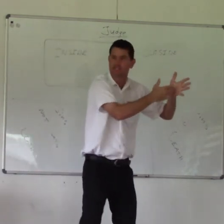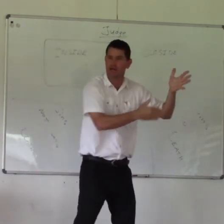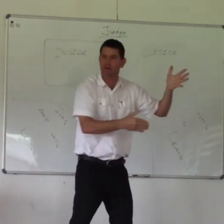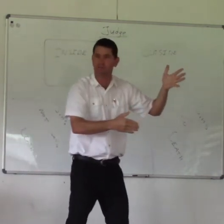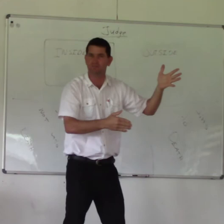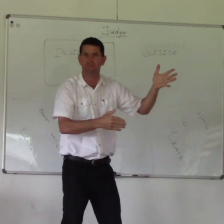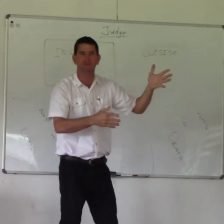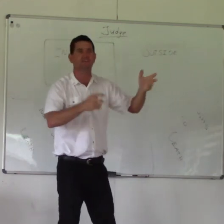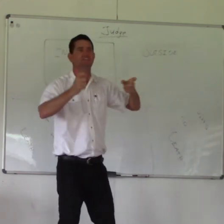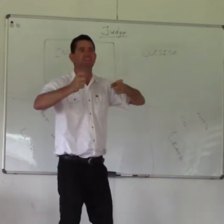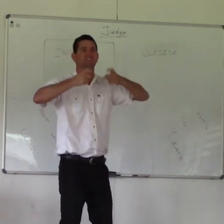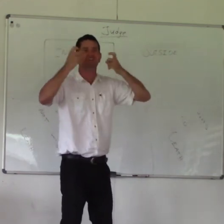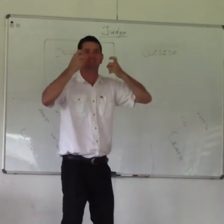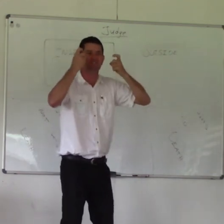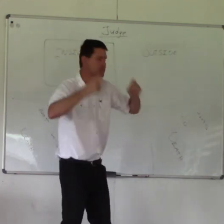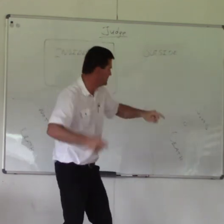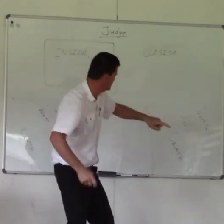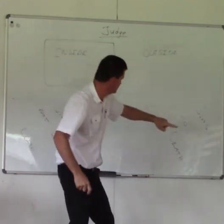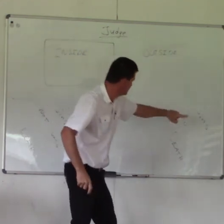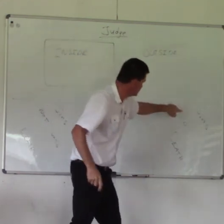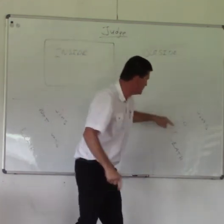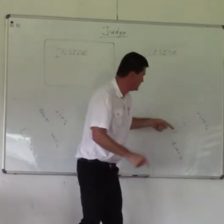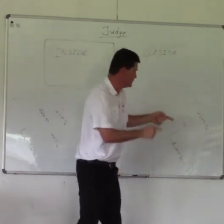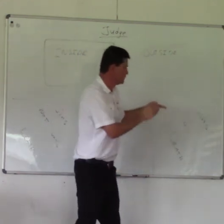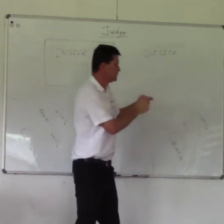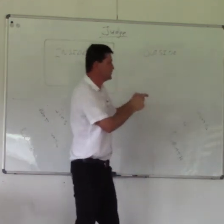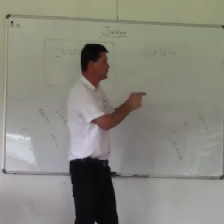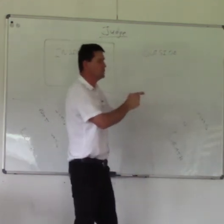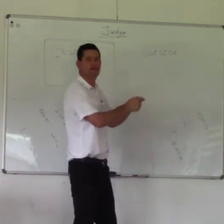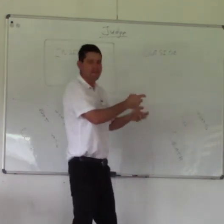Some sins to